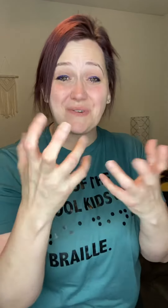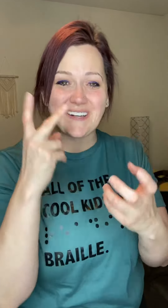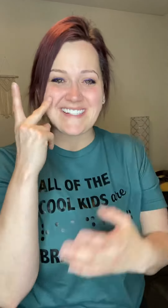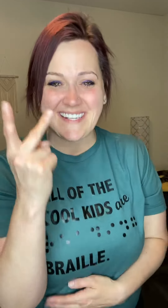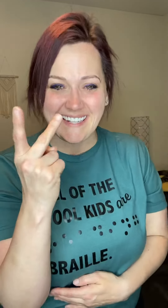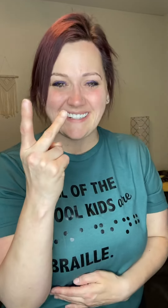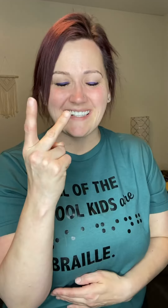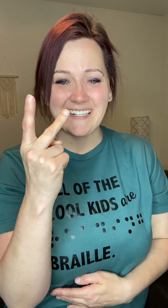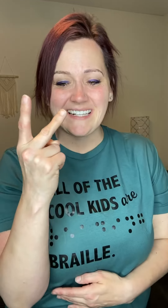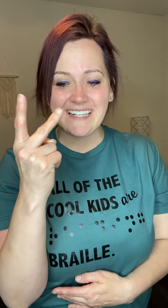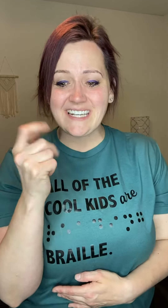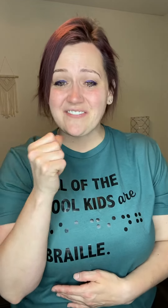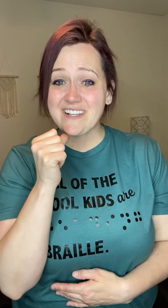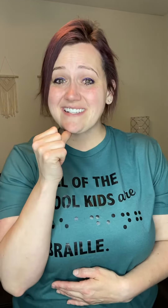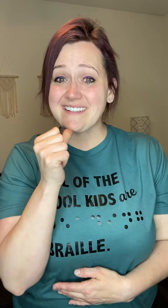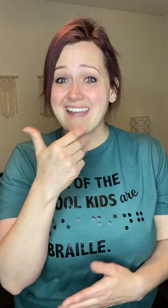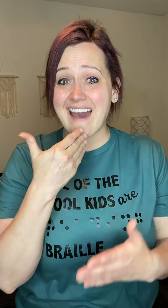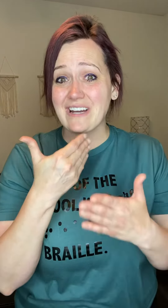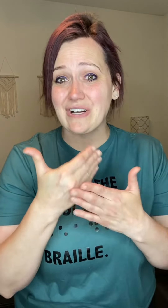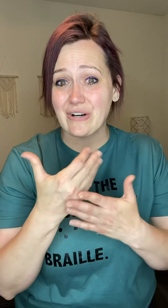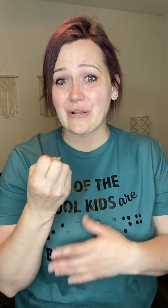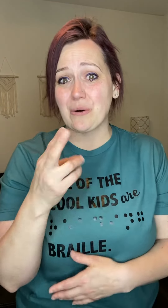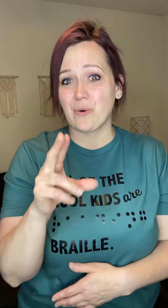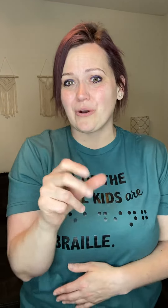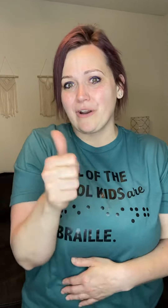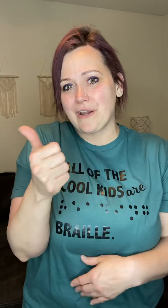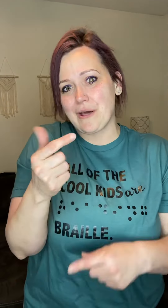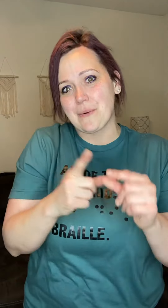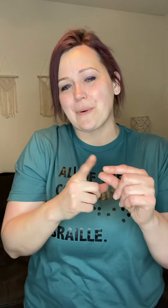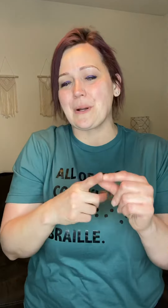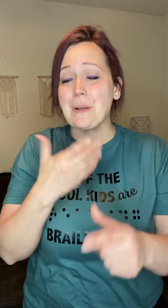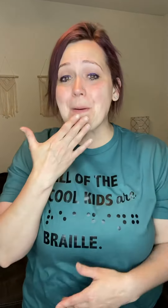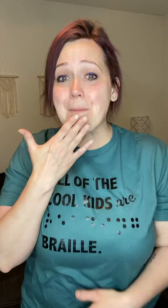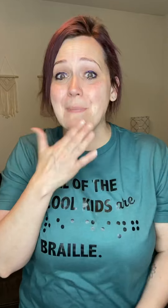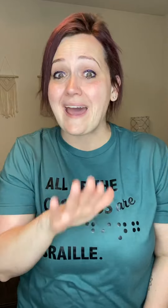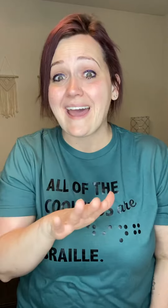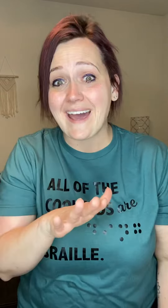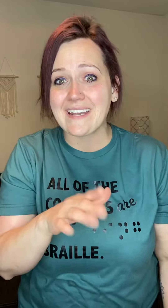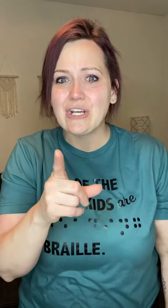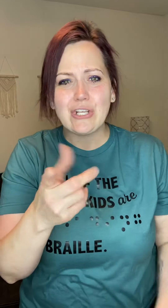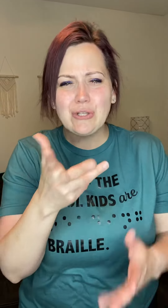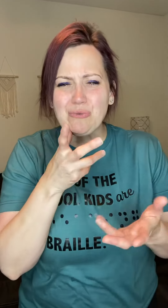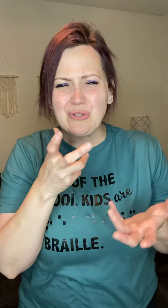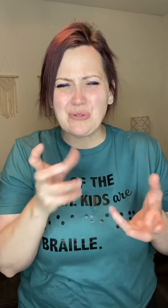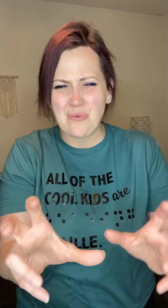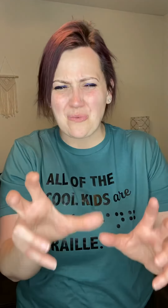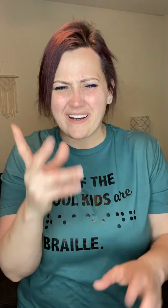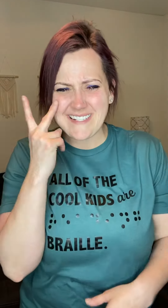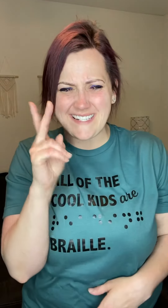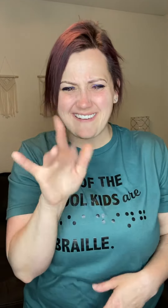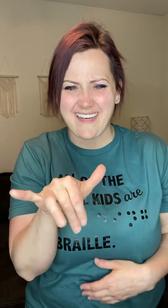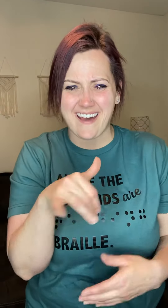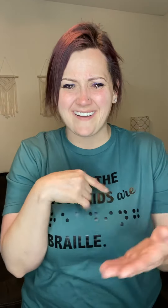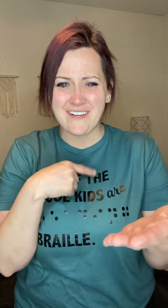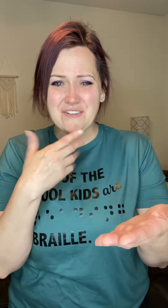want to see it. If it's not good, or another word, bad, you don't want to see that.